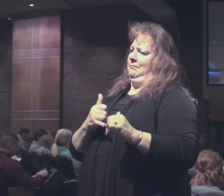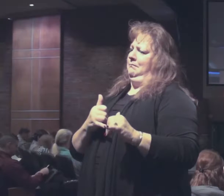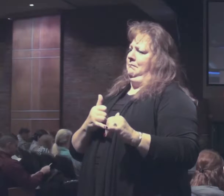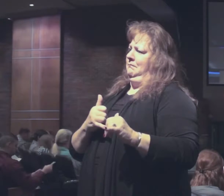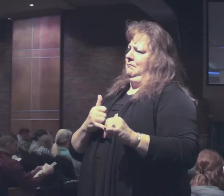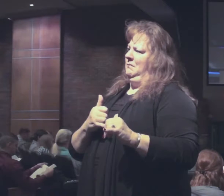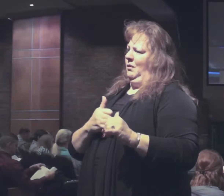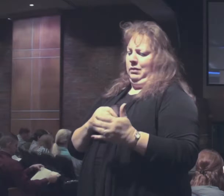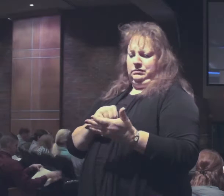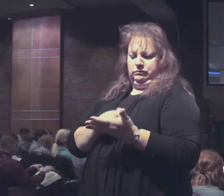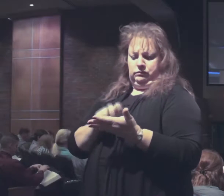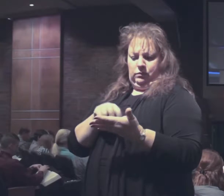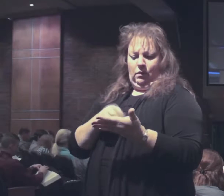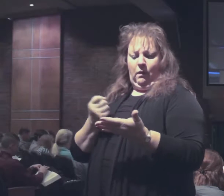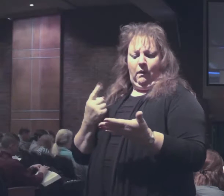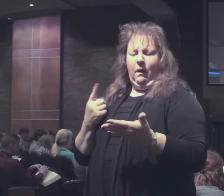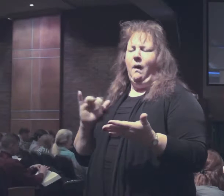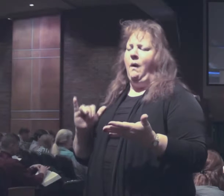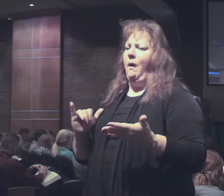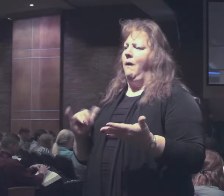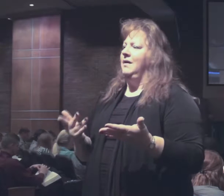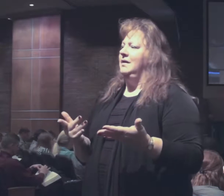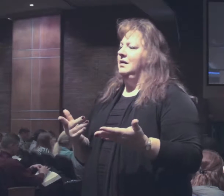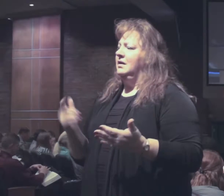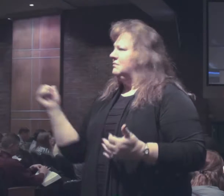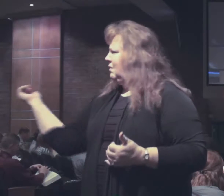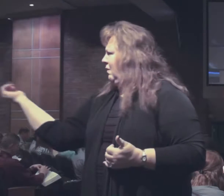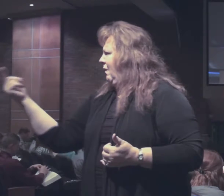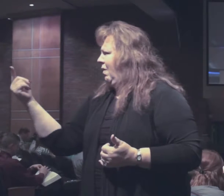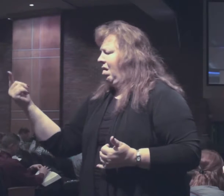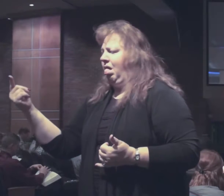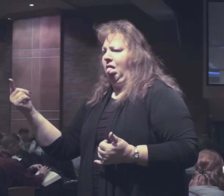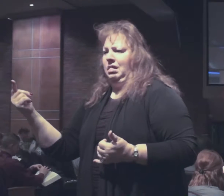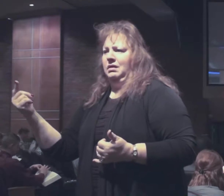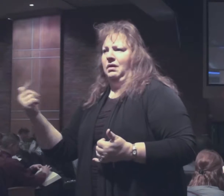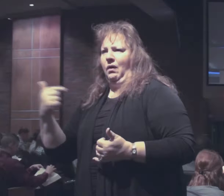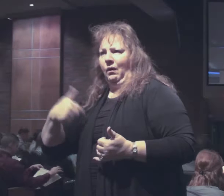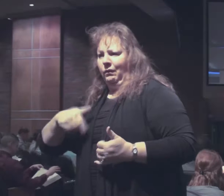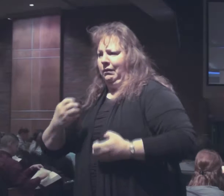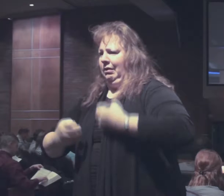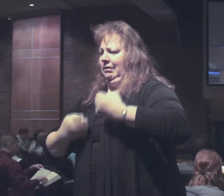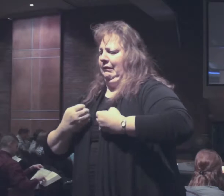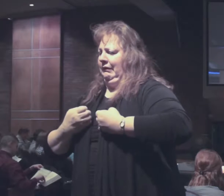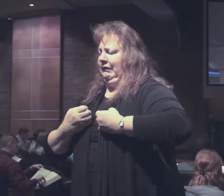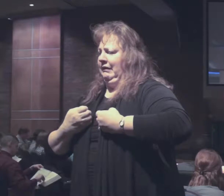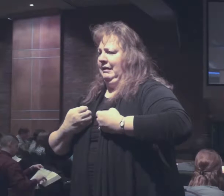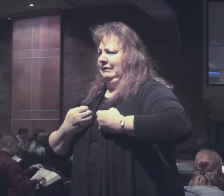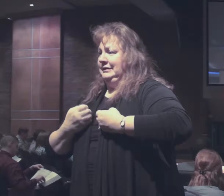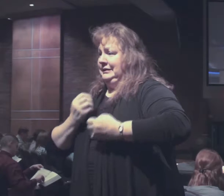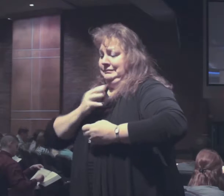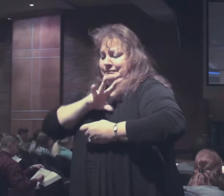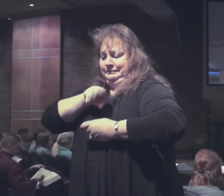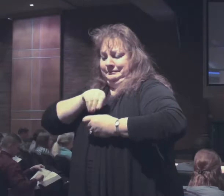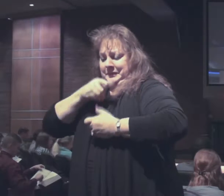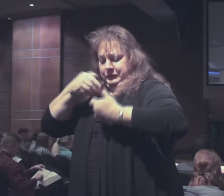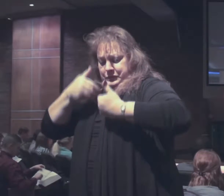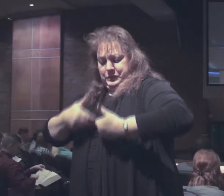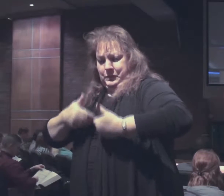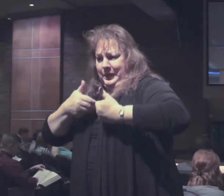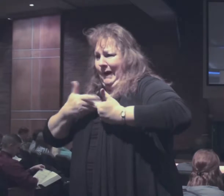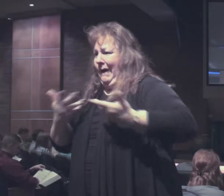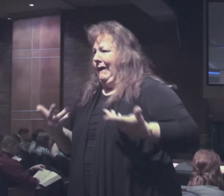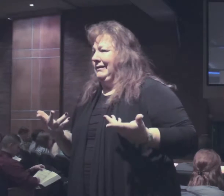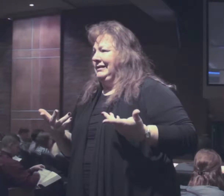expressed here. For all of us, emotions are an intricate,